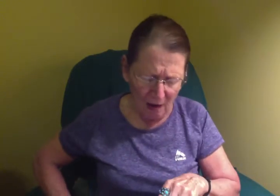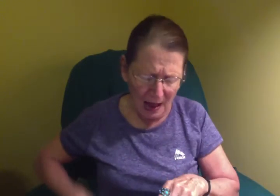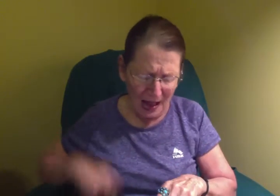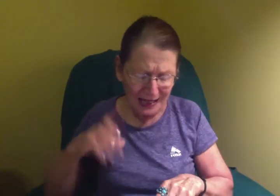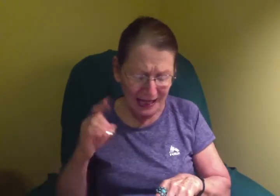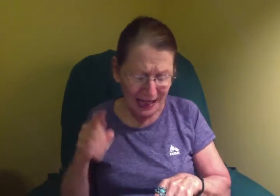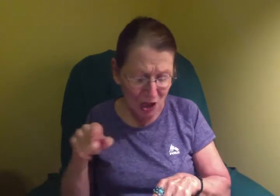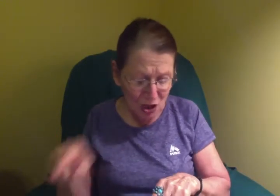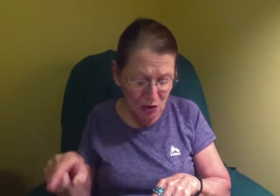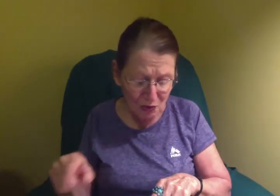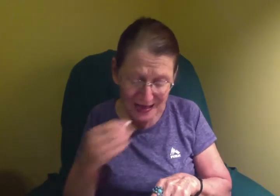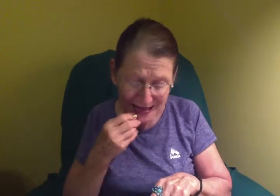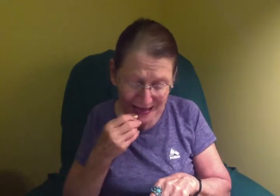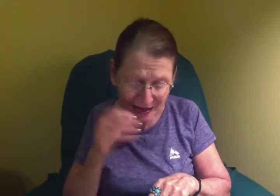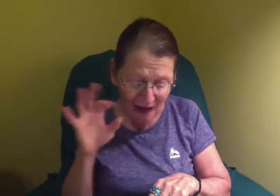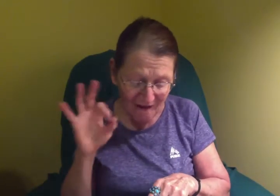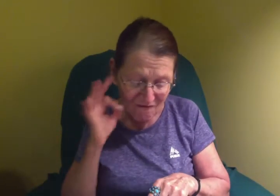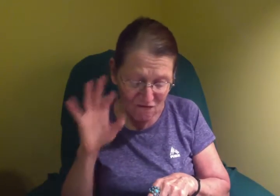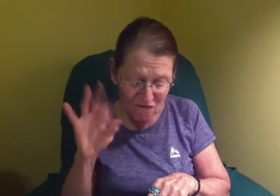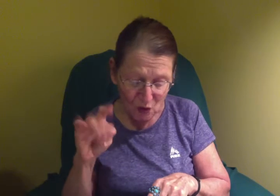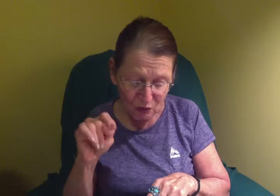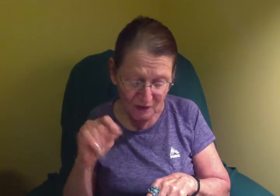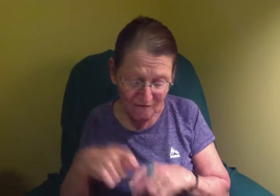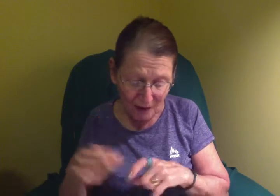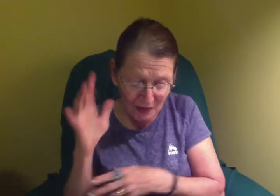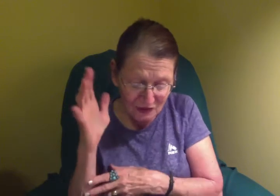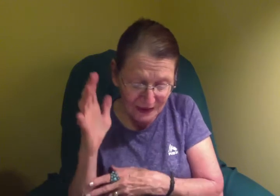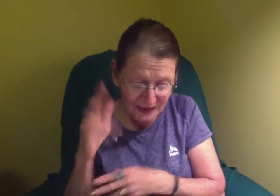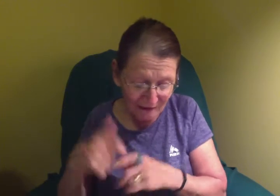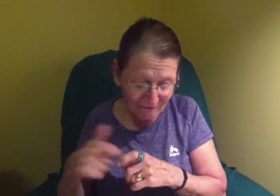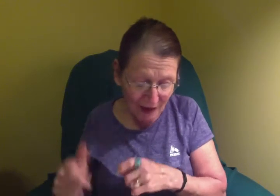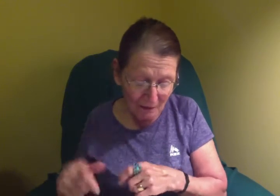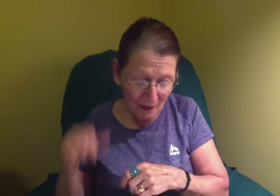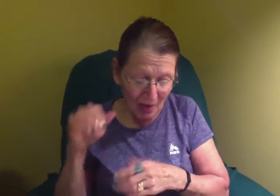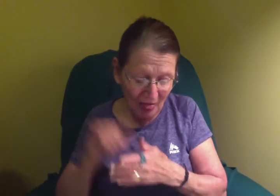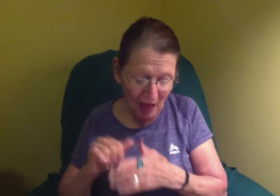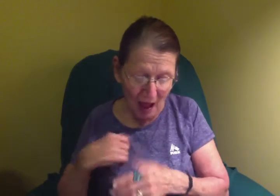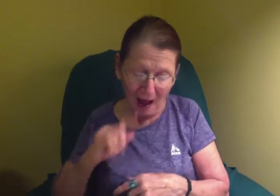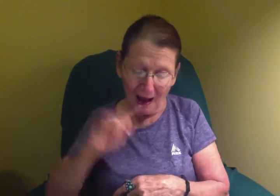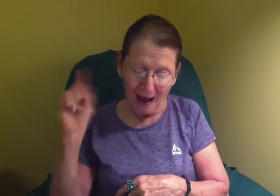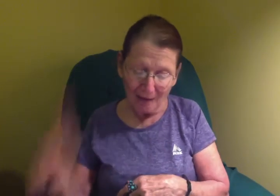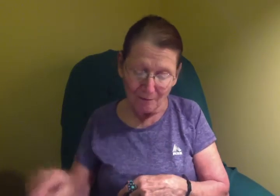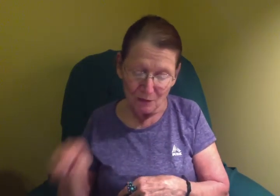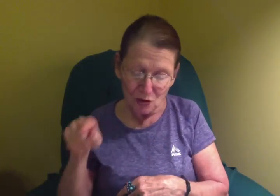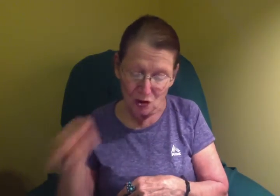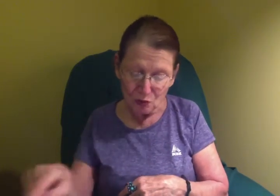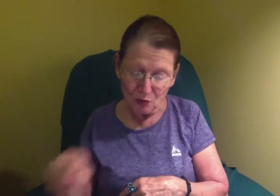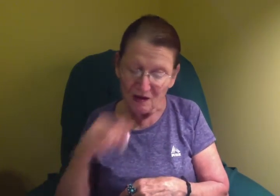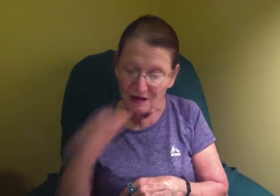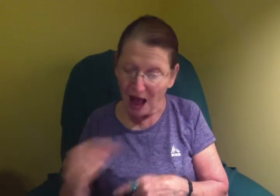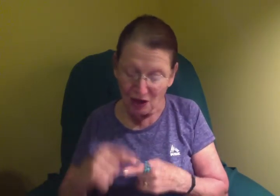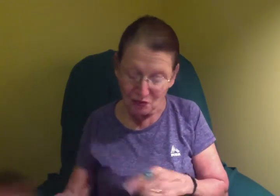I think that is hard of the job that I have to do. I is